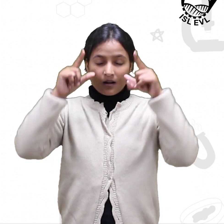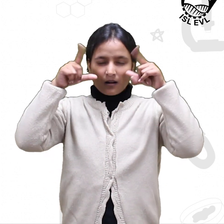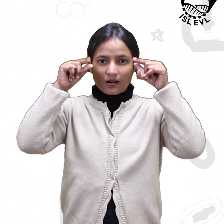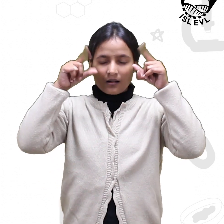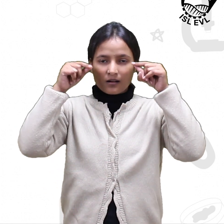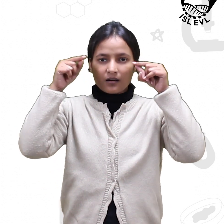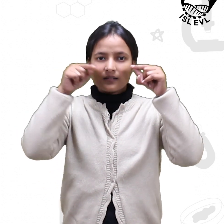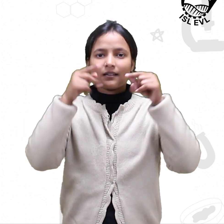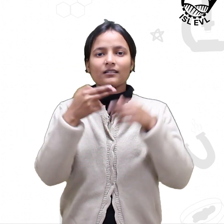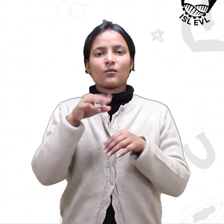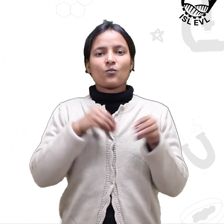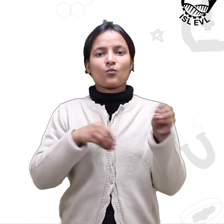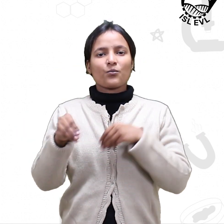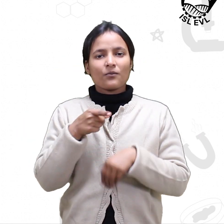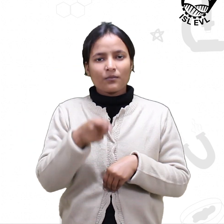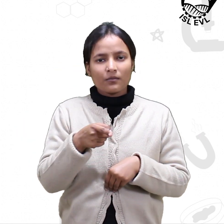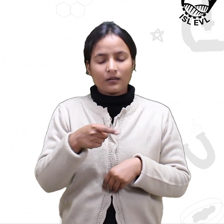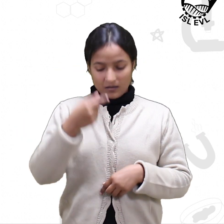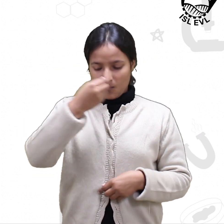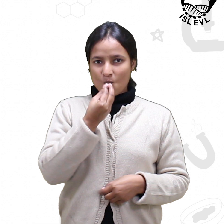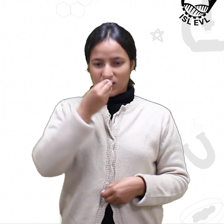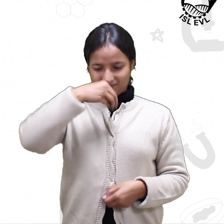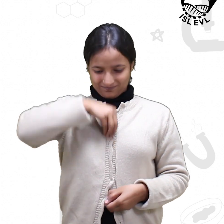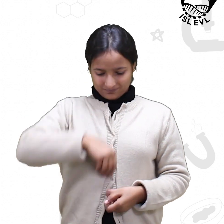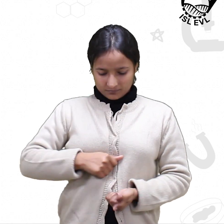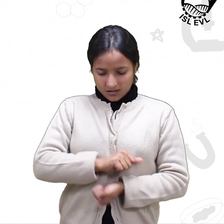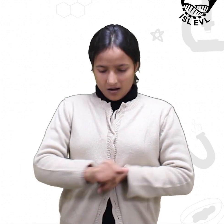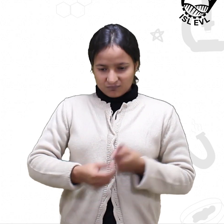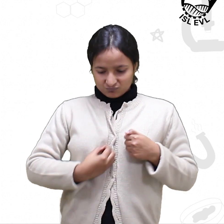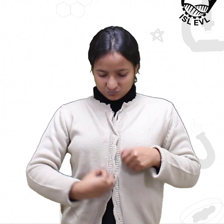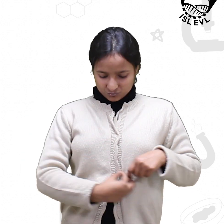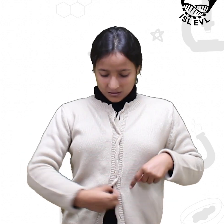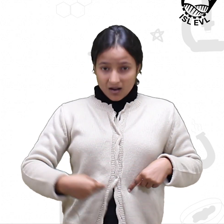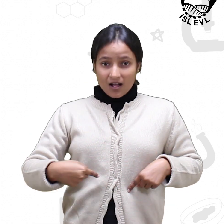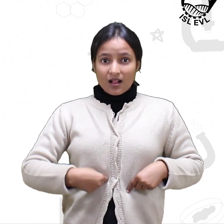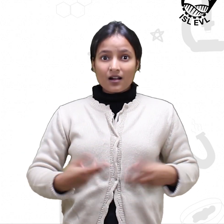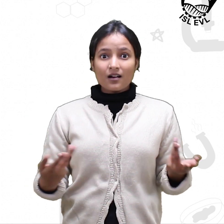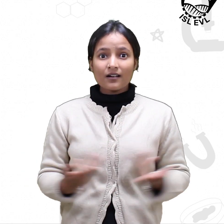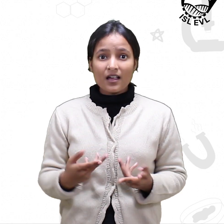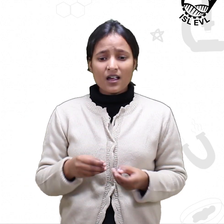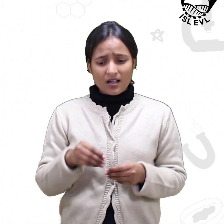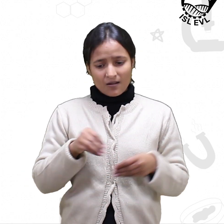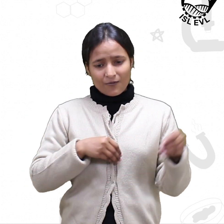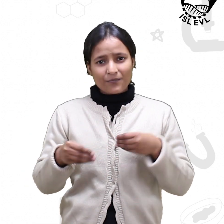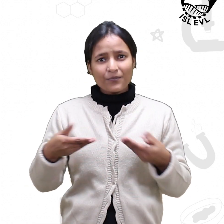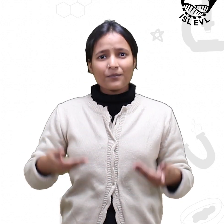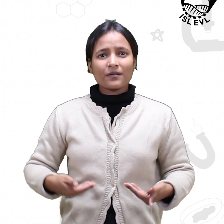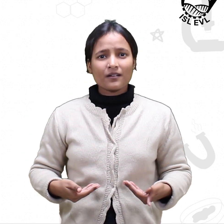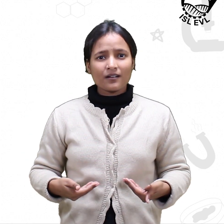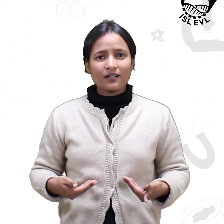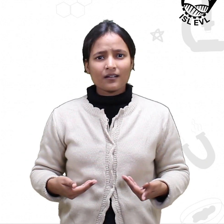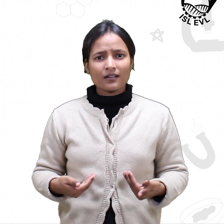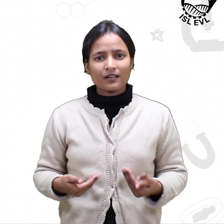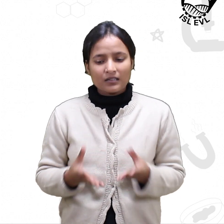because muscles. For my food to get digested, there is movement because there's peristalsis in your intestine. Need not be movement of